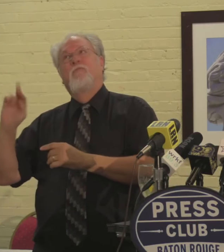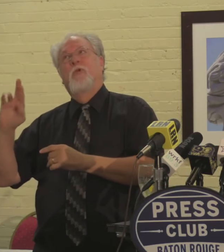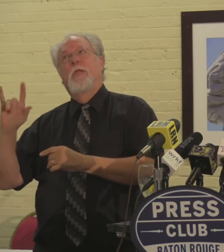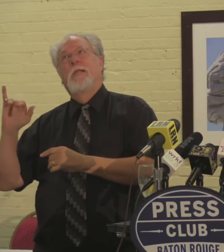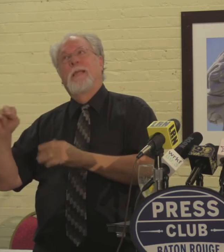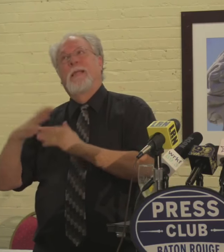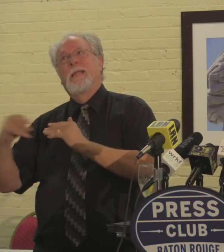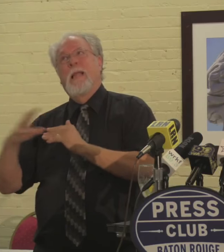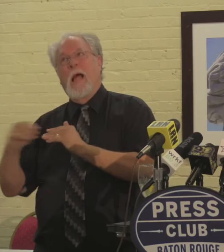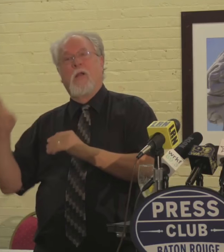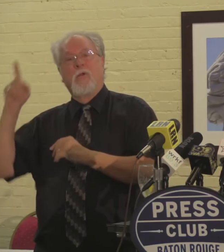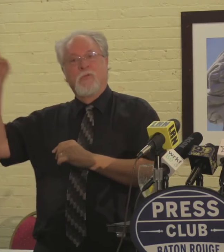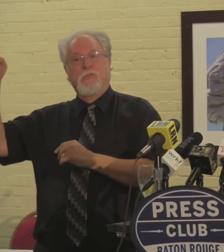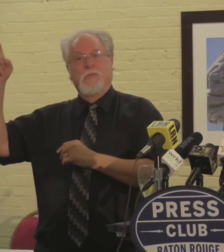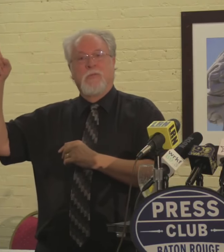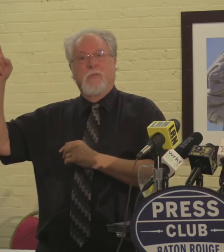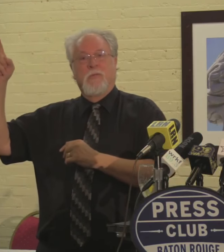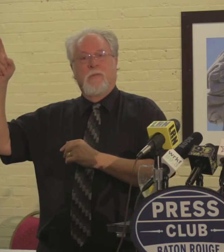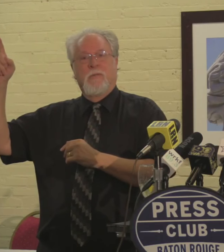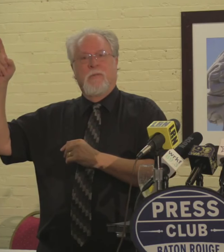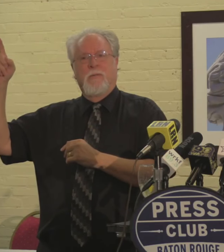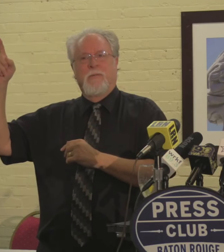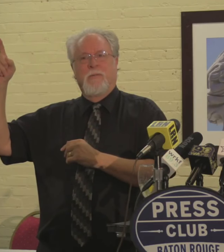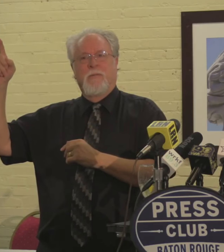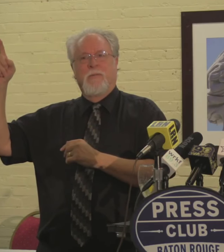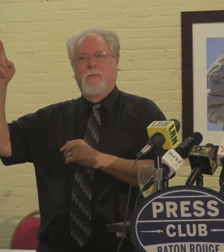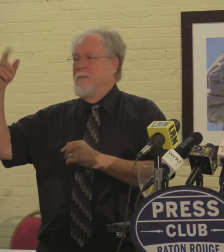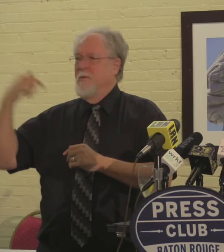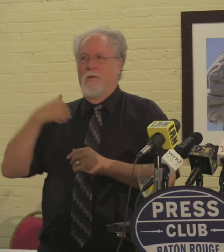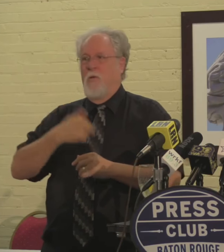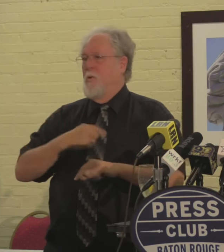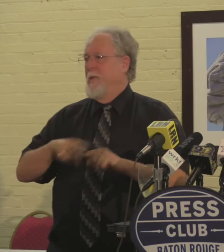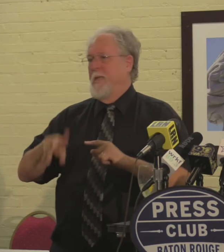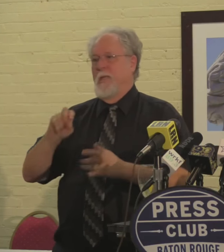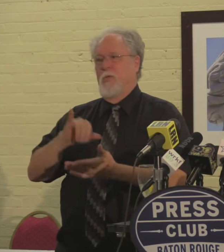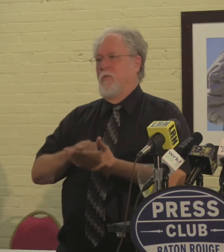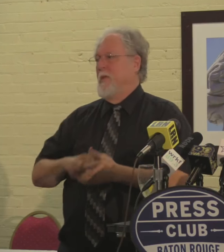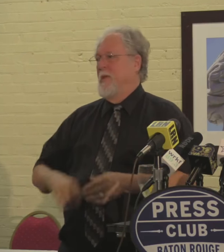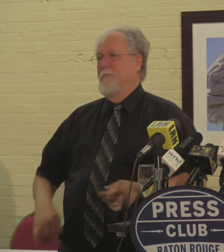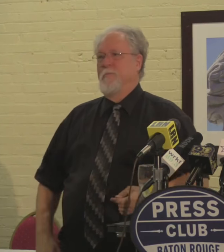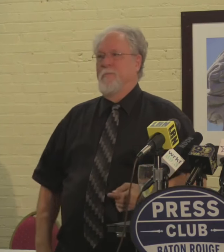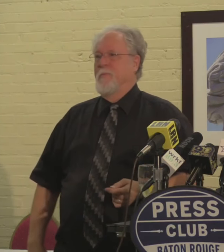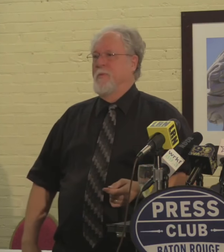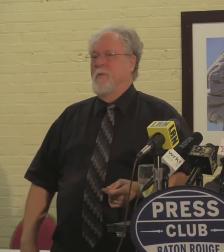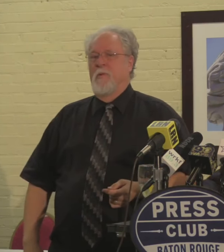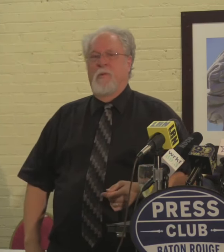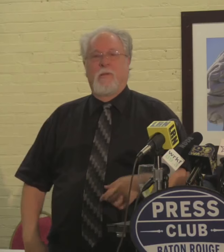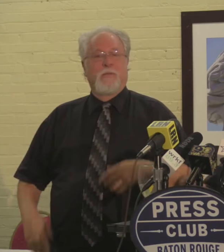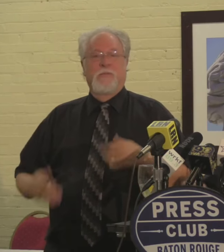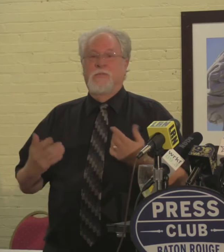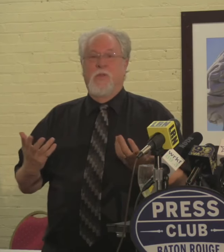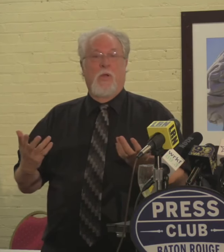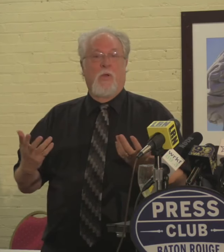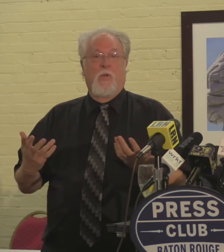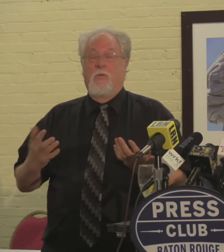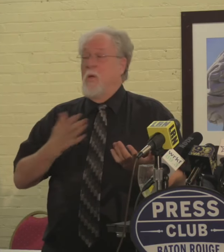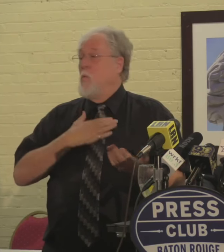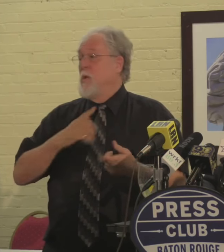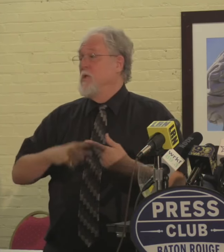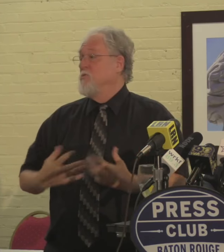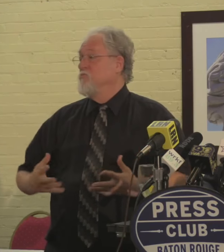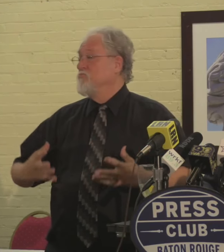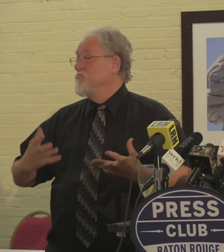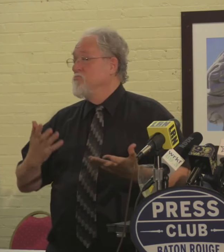debt over the next 10 years. We just can't do that. And so I'm willing to entertain